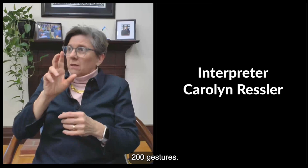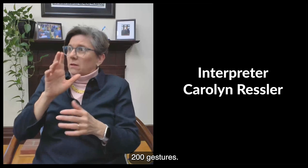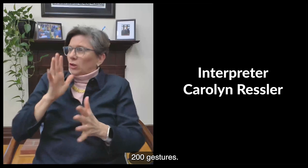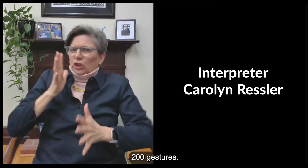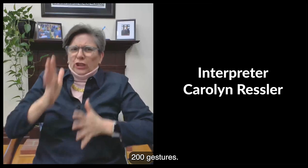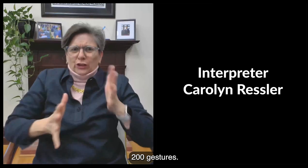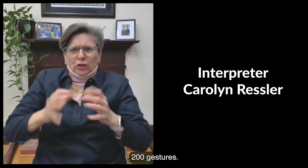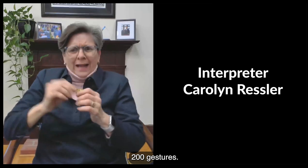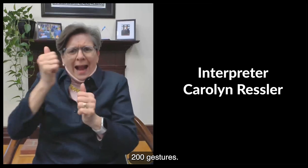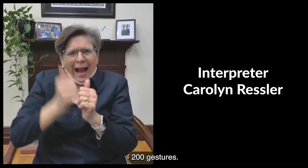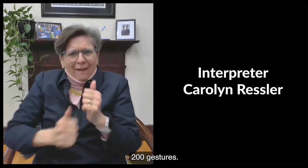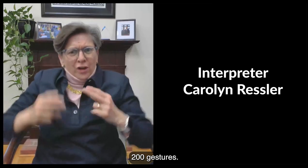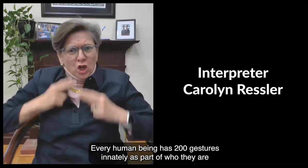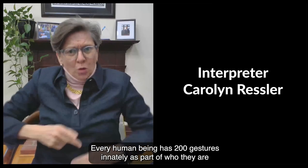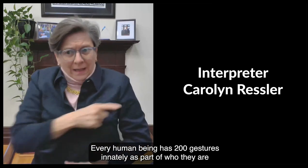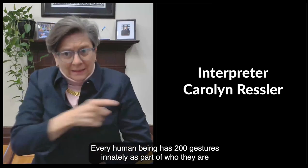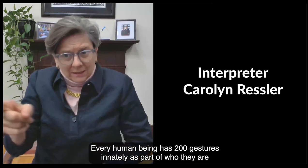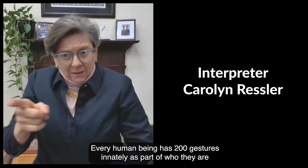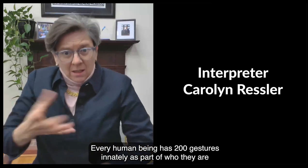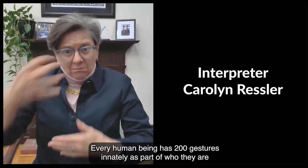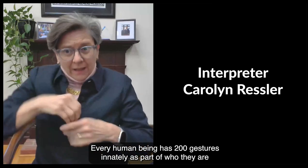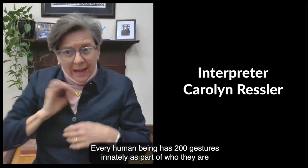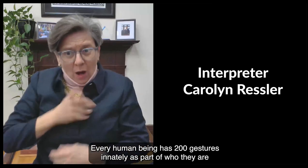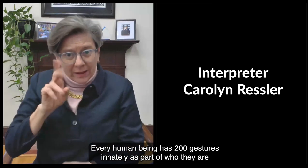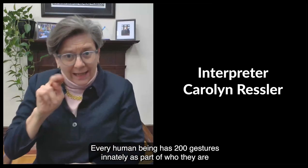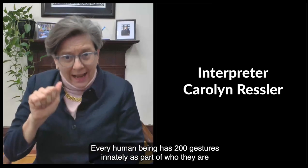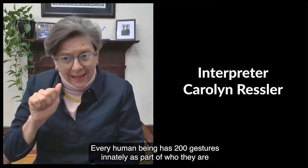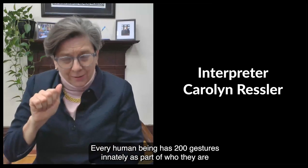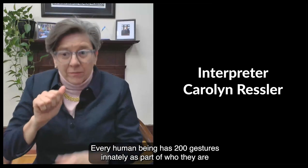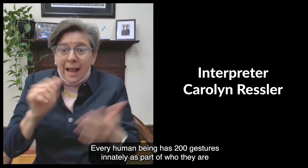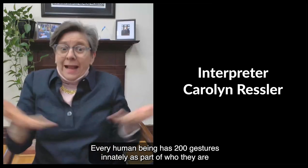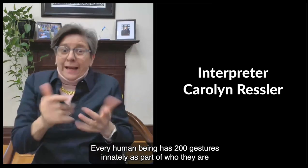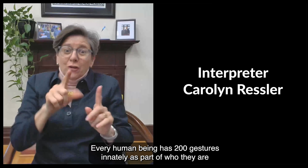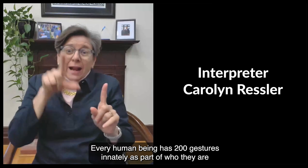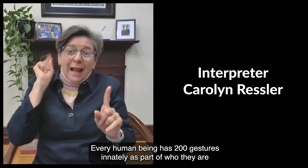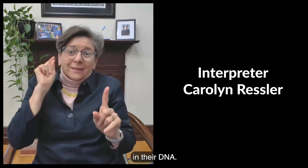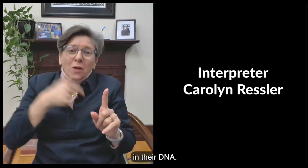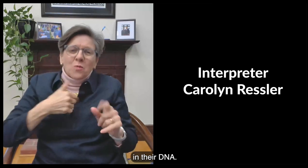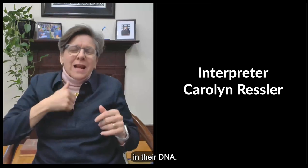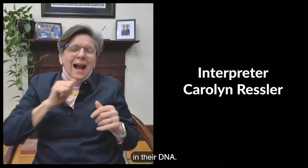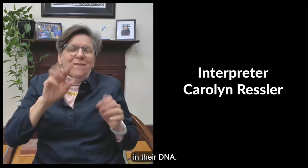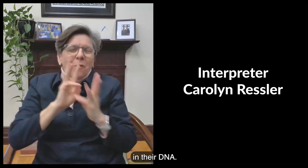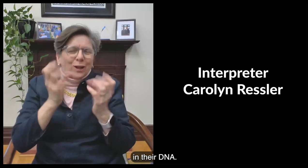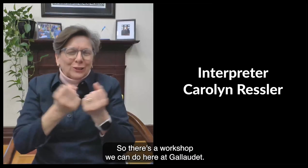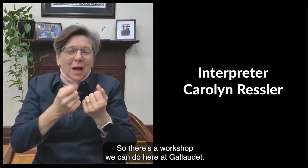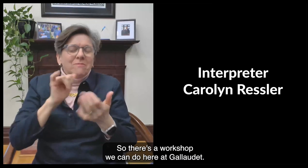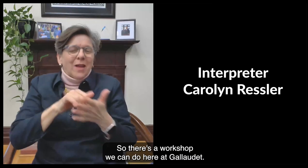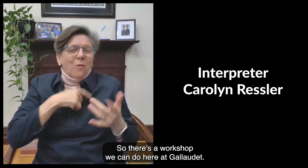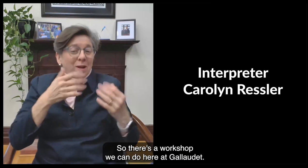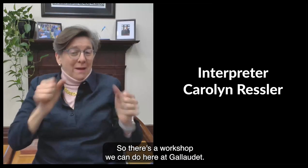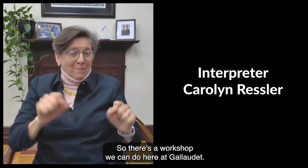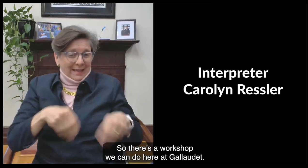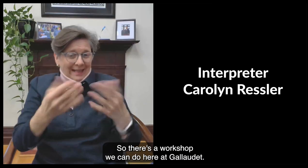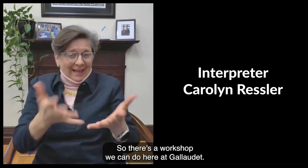you know, we already have, should tell you, 200 gestures. Every human being has 200 gestures innately as part of who they are